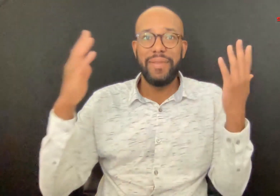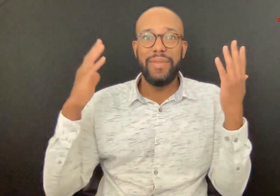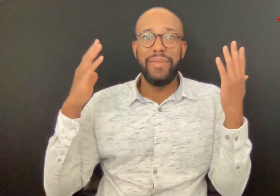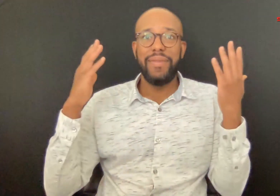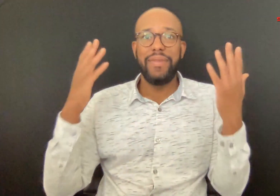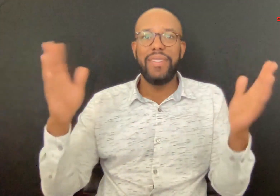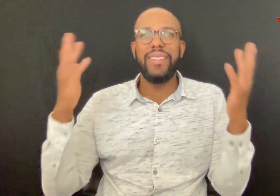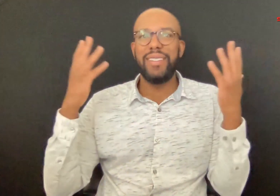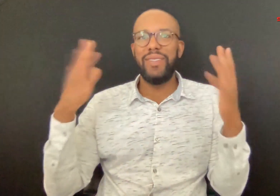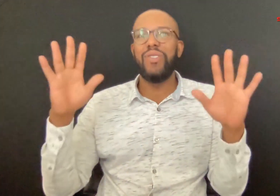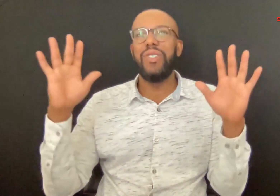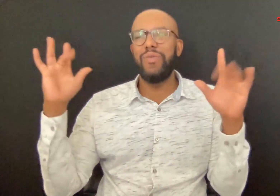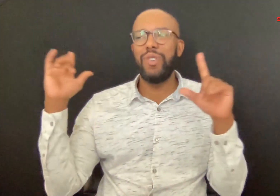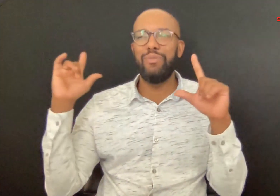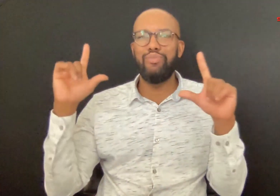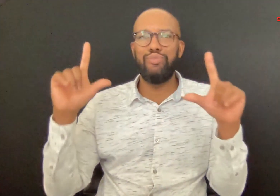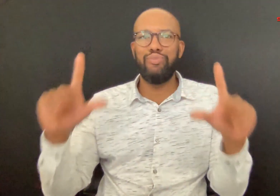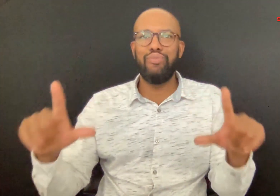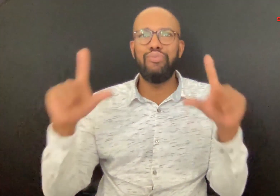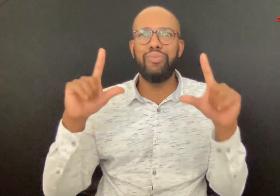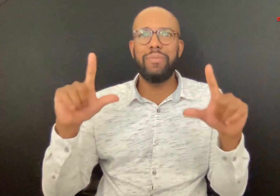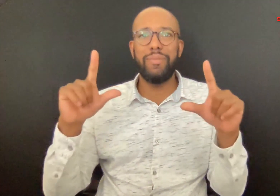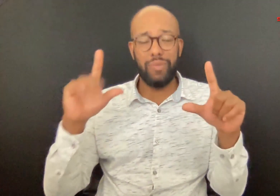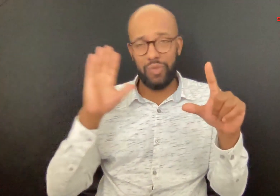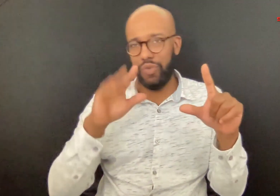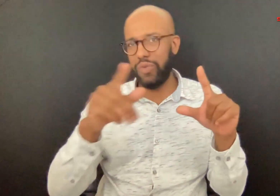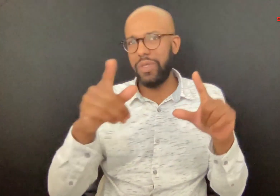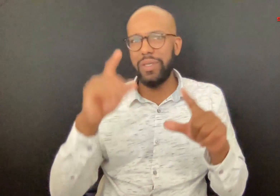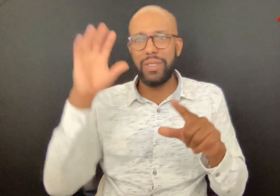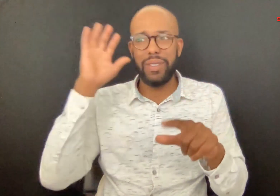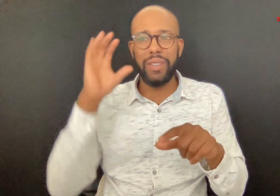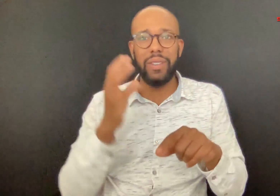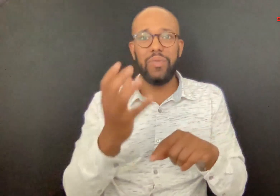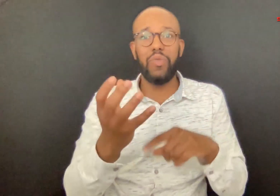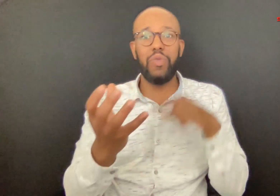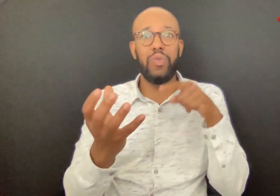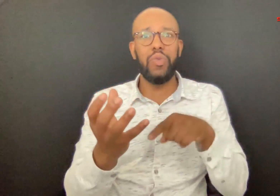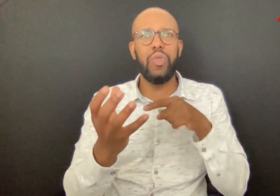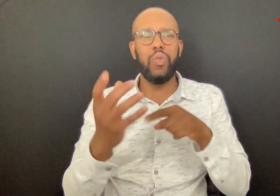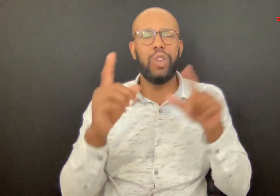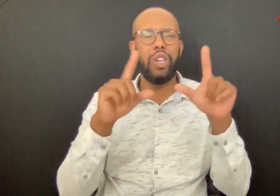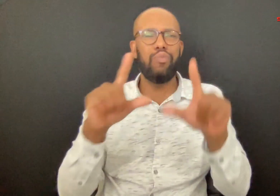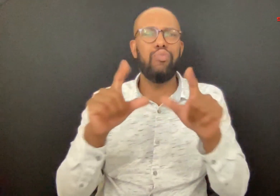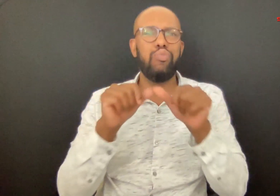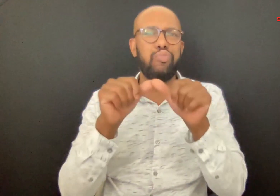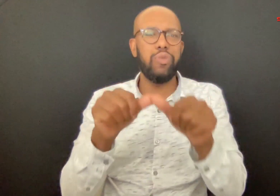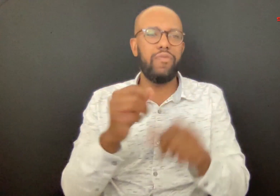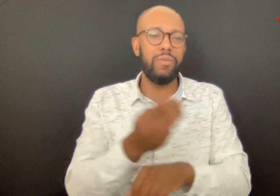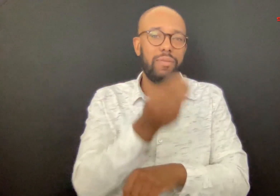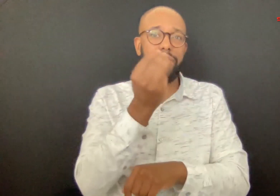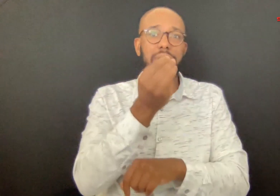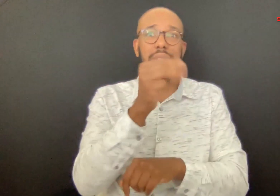and that's all for today sign one news will be broadcasting updates monday through friday